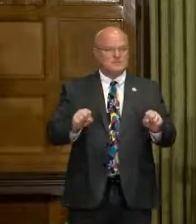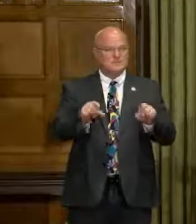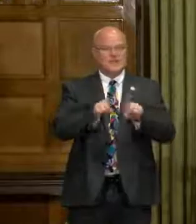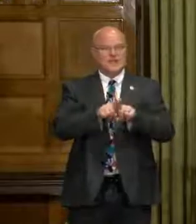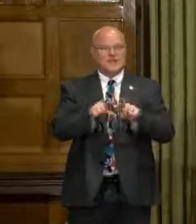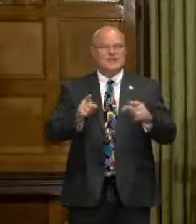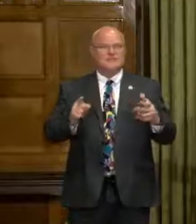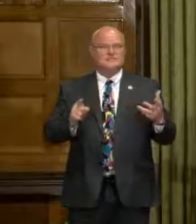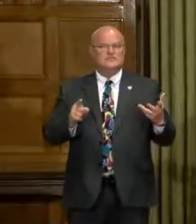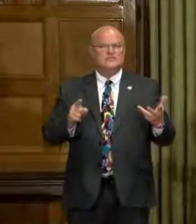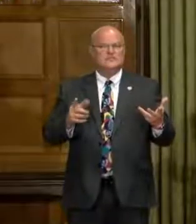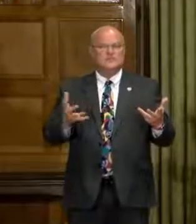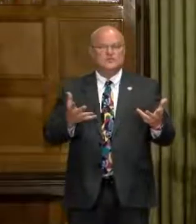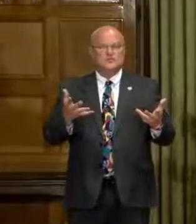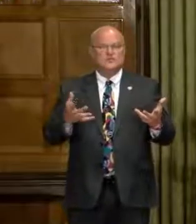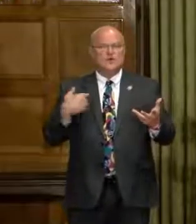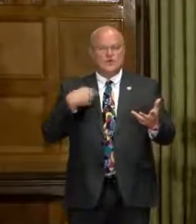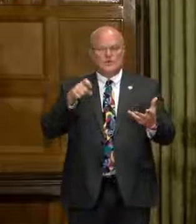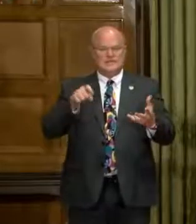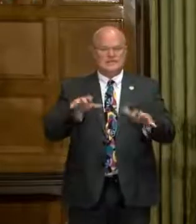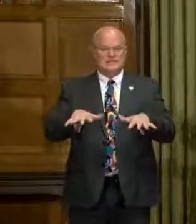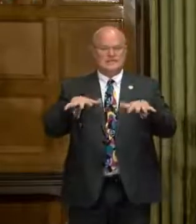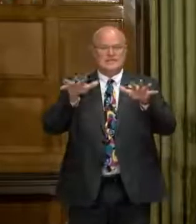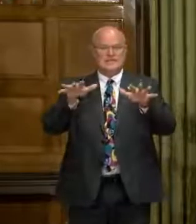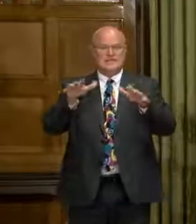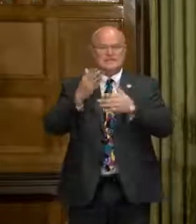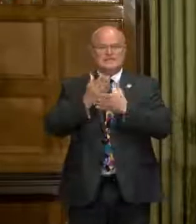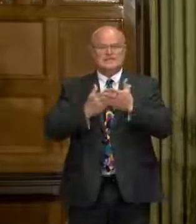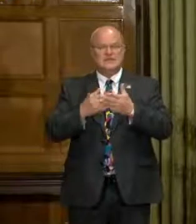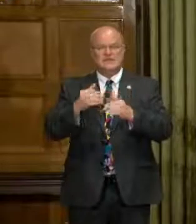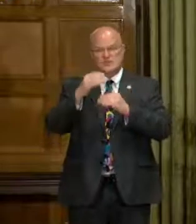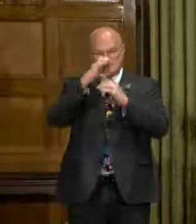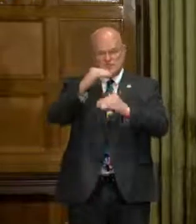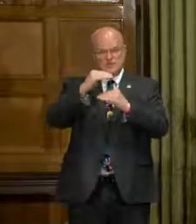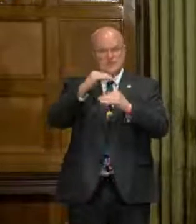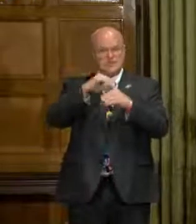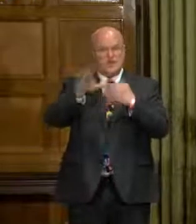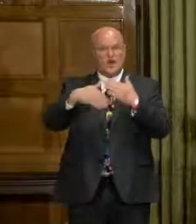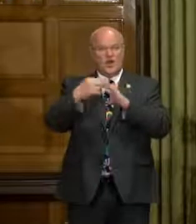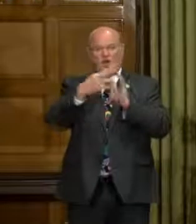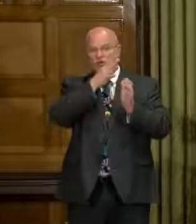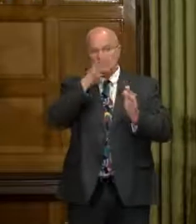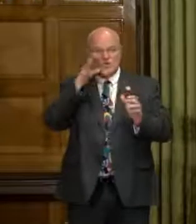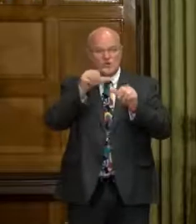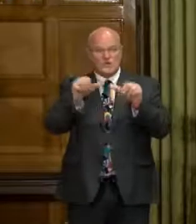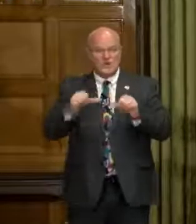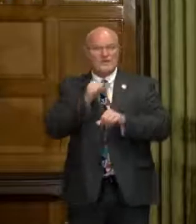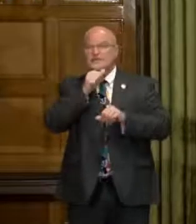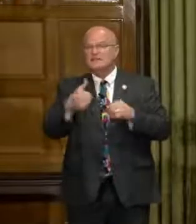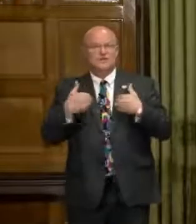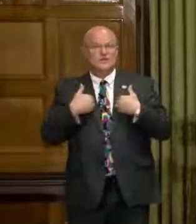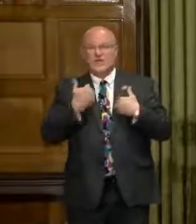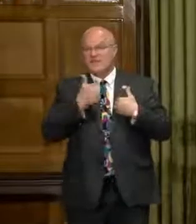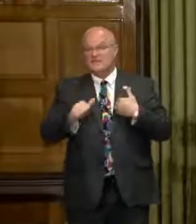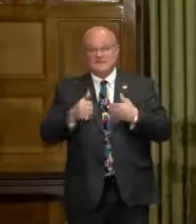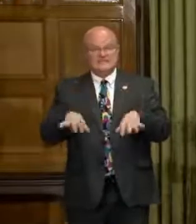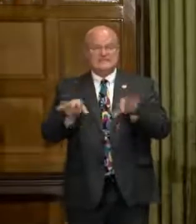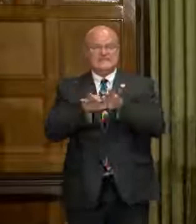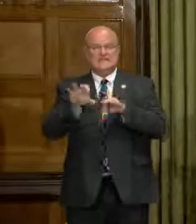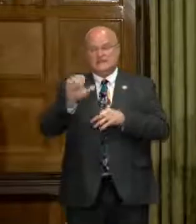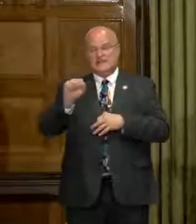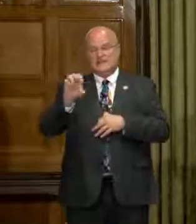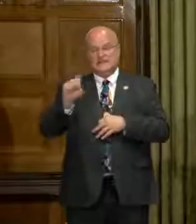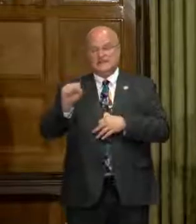as to whether we need to lift some of the restrictions in all the rural areas that don't have any